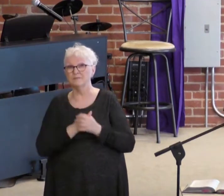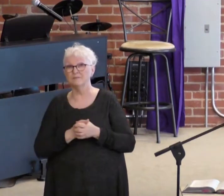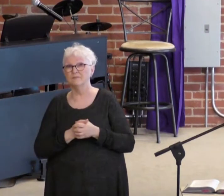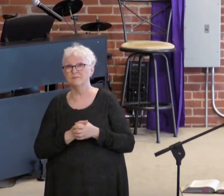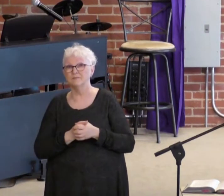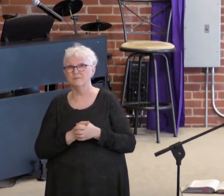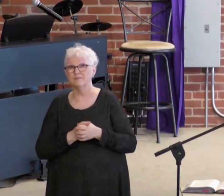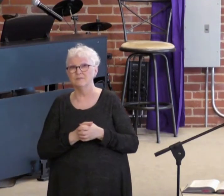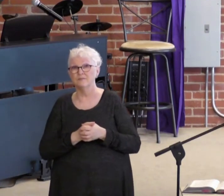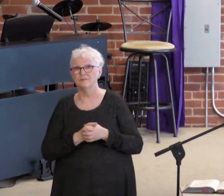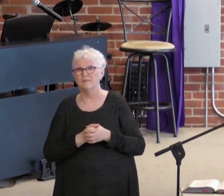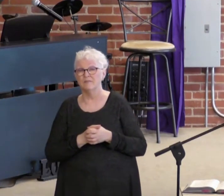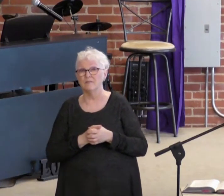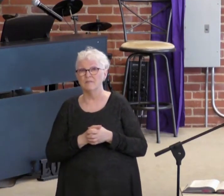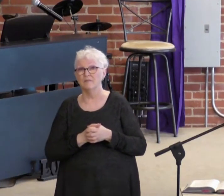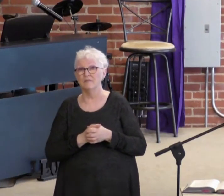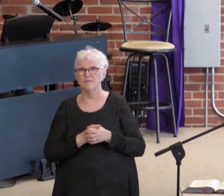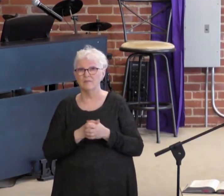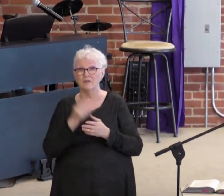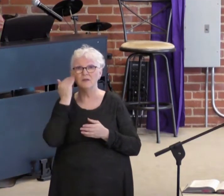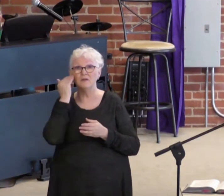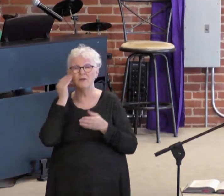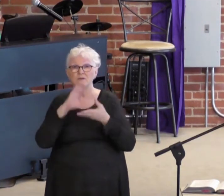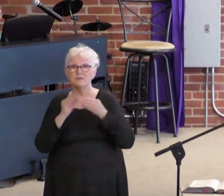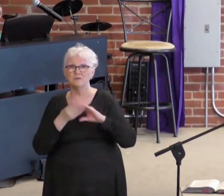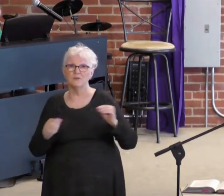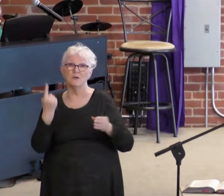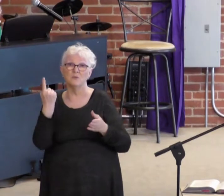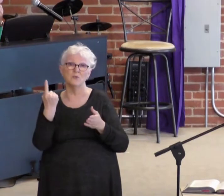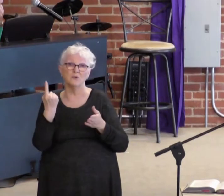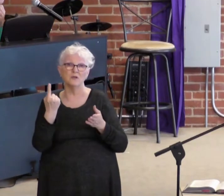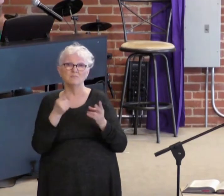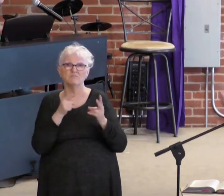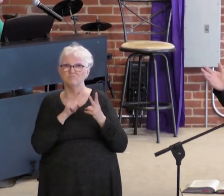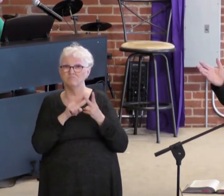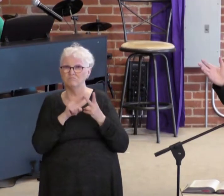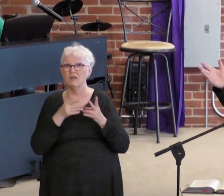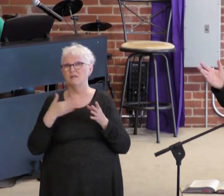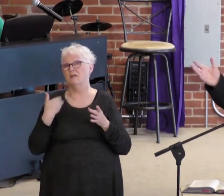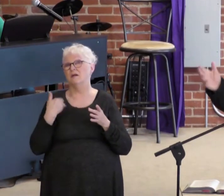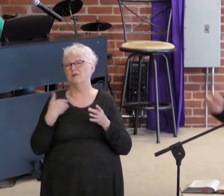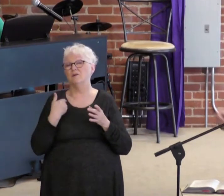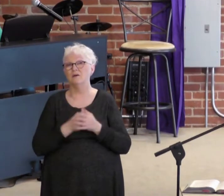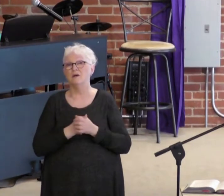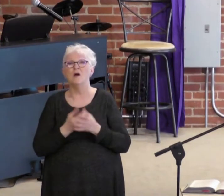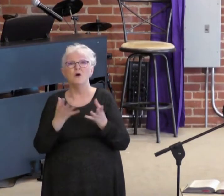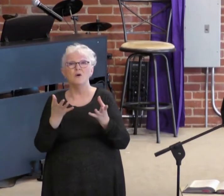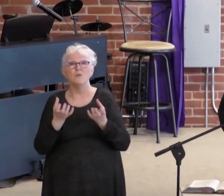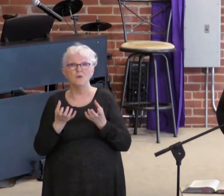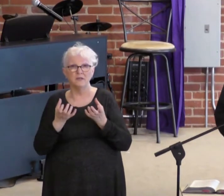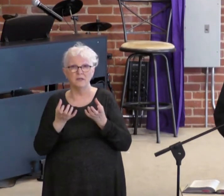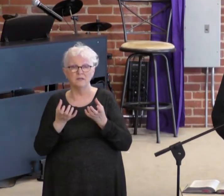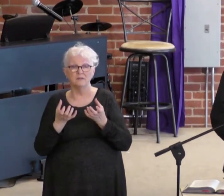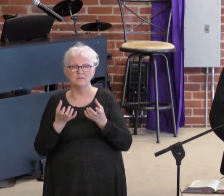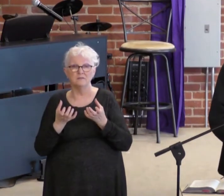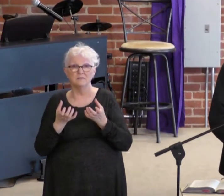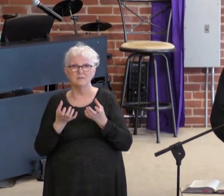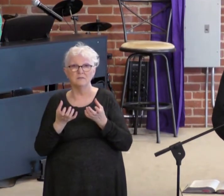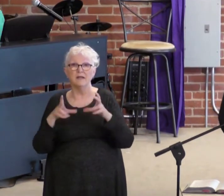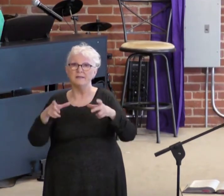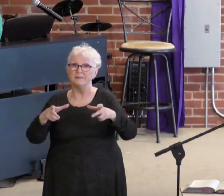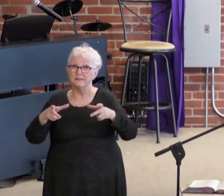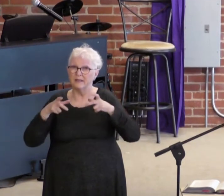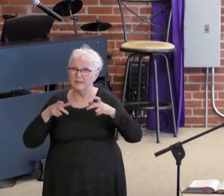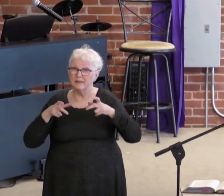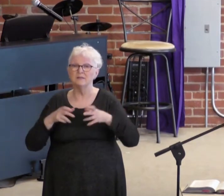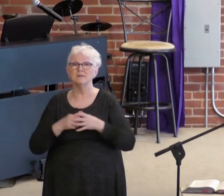and you know the story. One of them, the younger one, he wanted what was coming to him. His